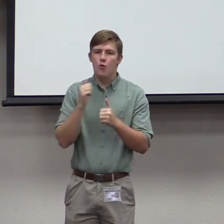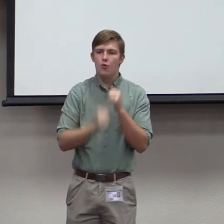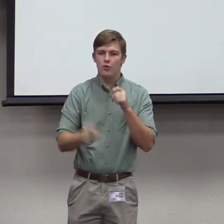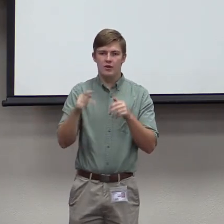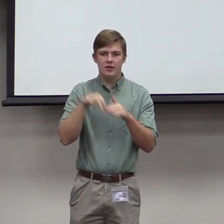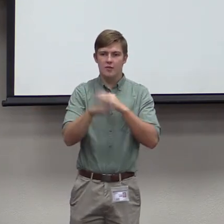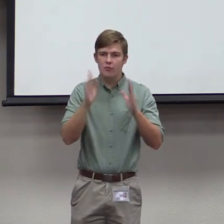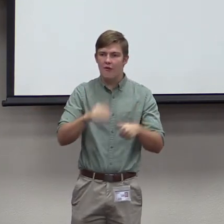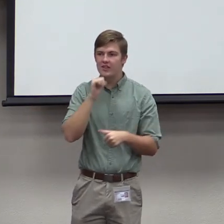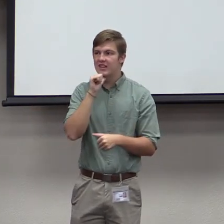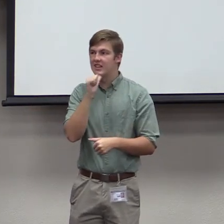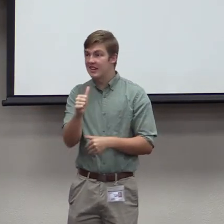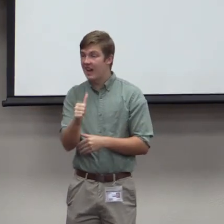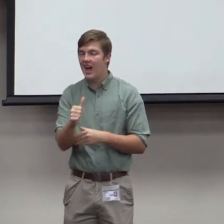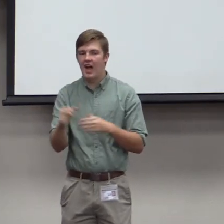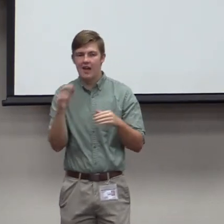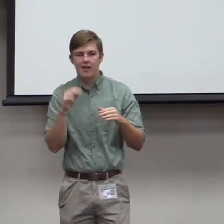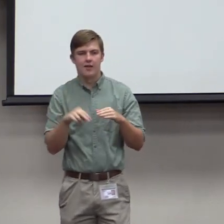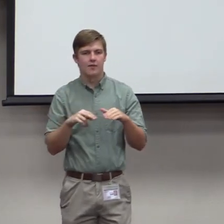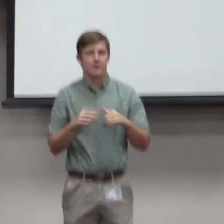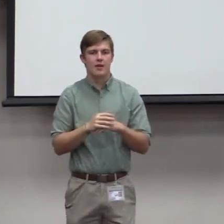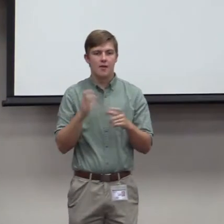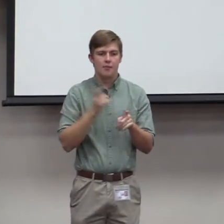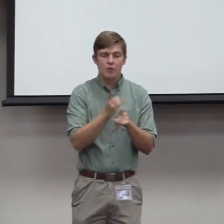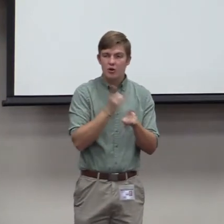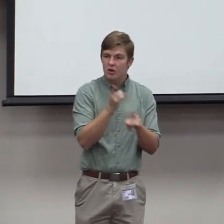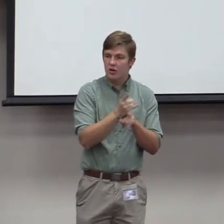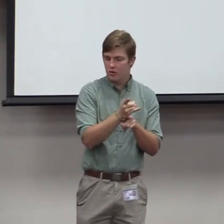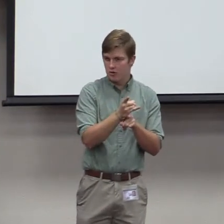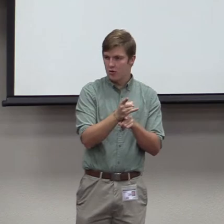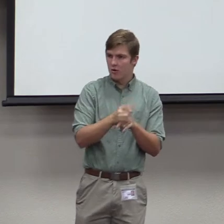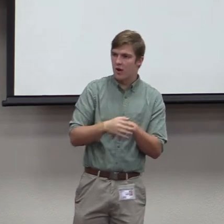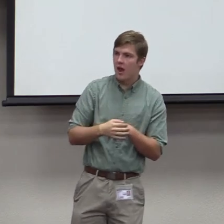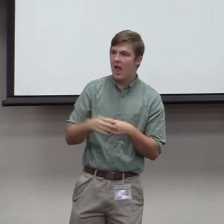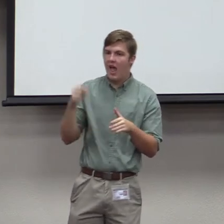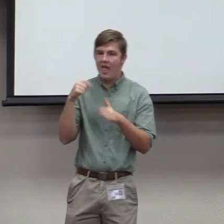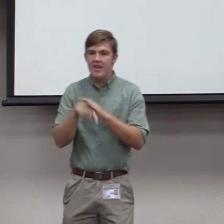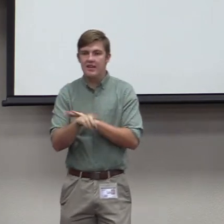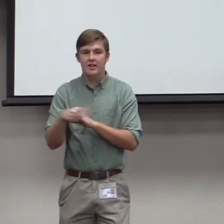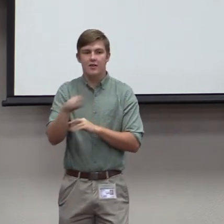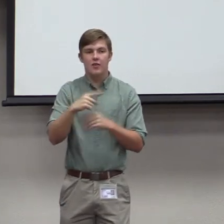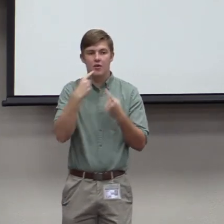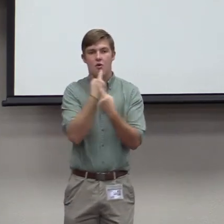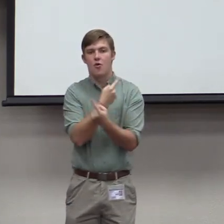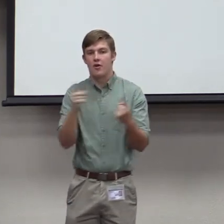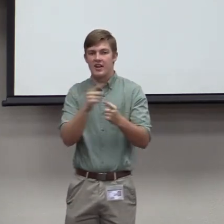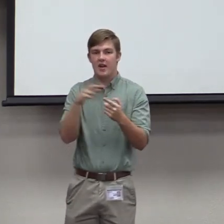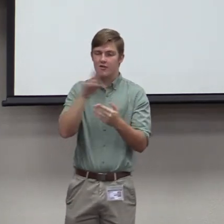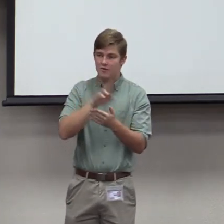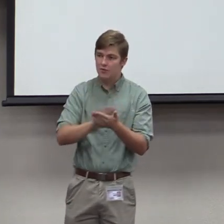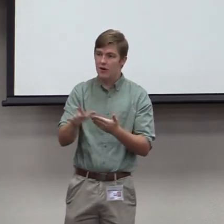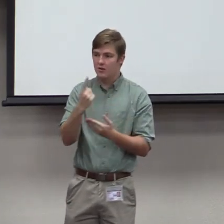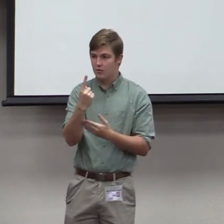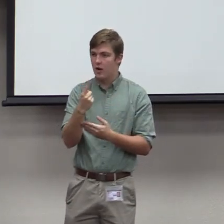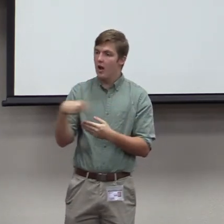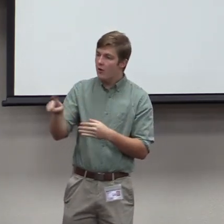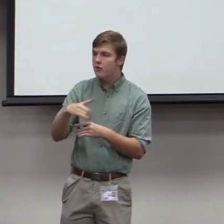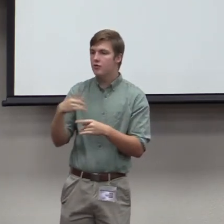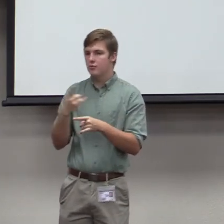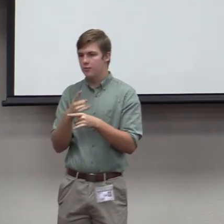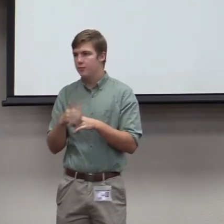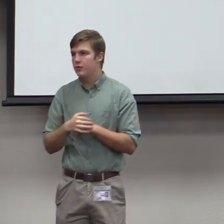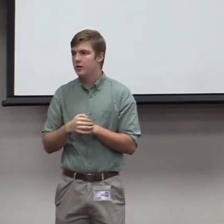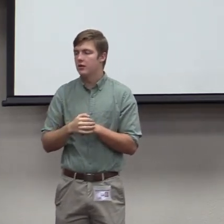your fathers not persecute? And they killed those who announced beforehand the coming of the righteous one, whom you've now betrayed